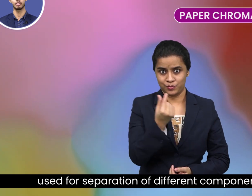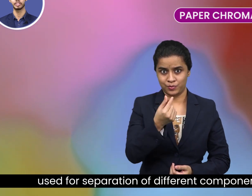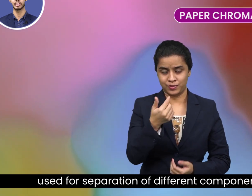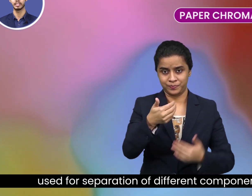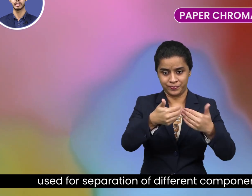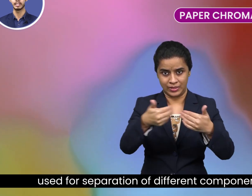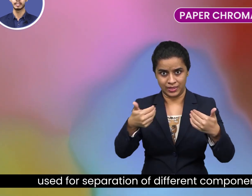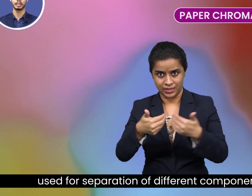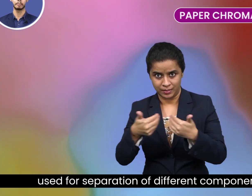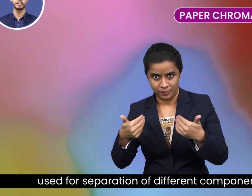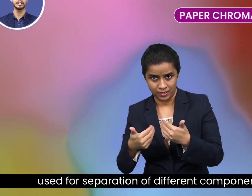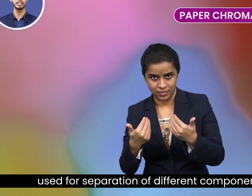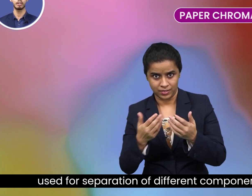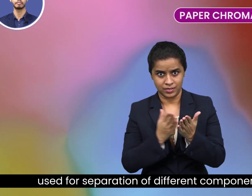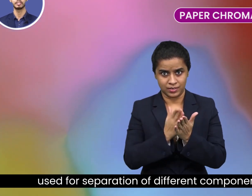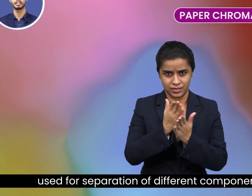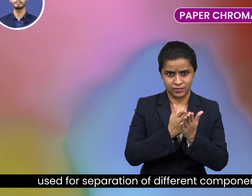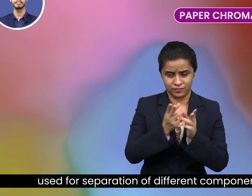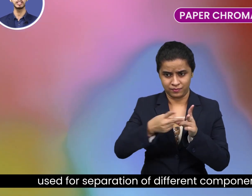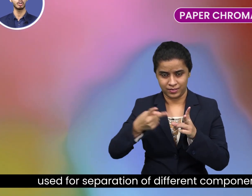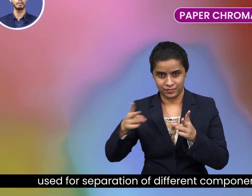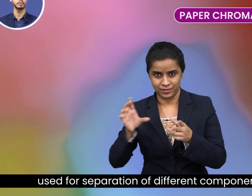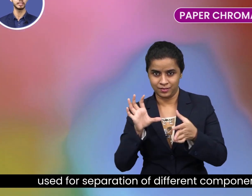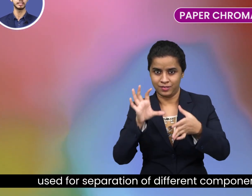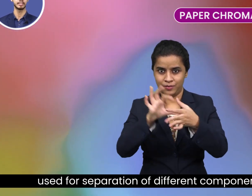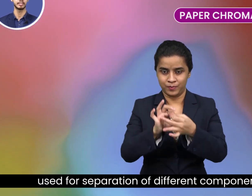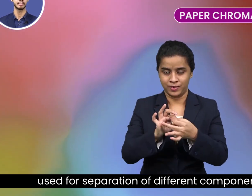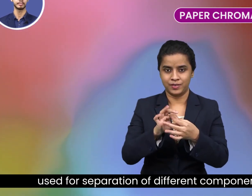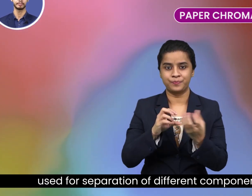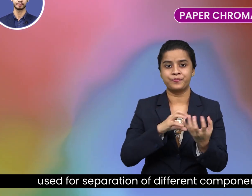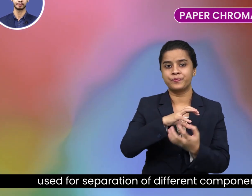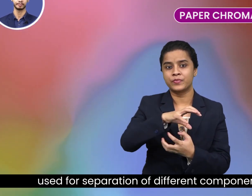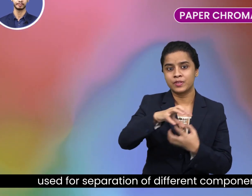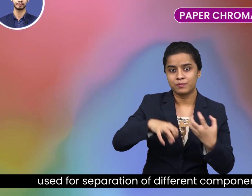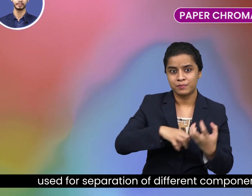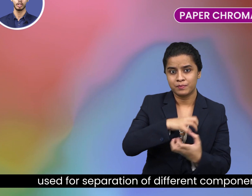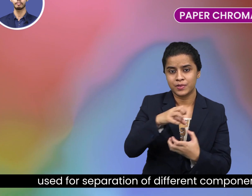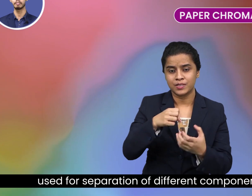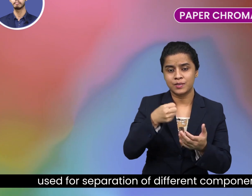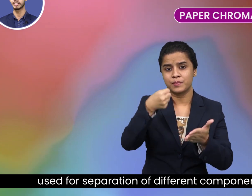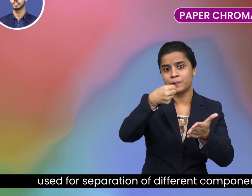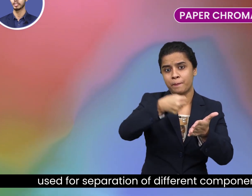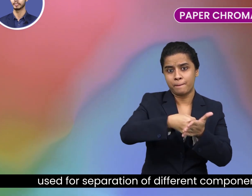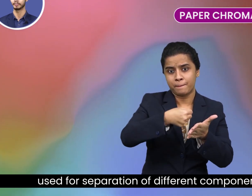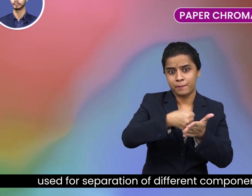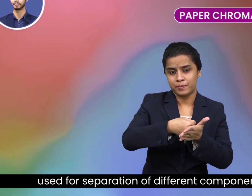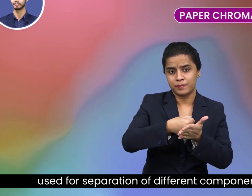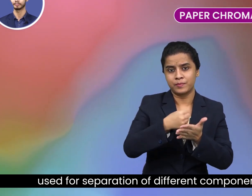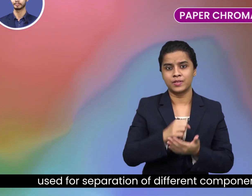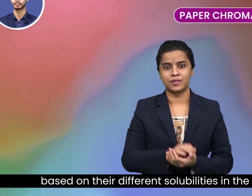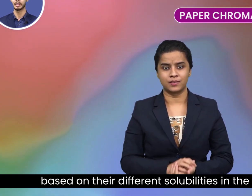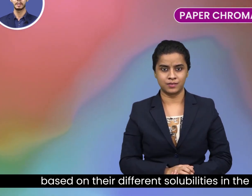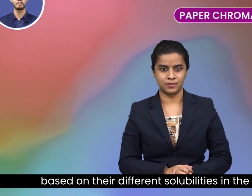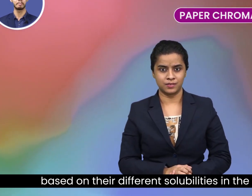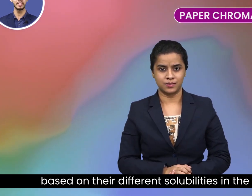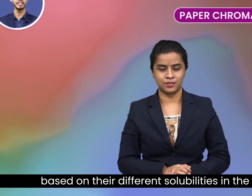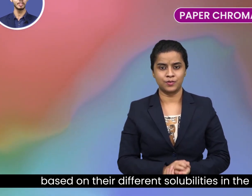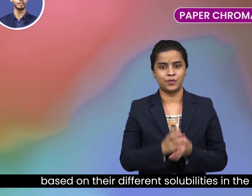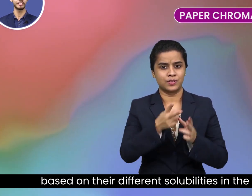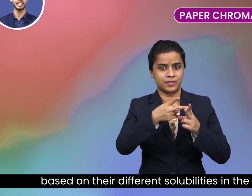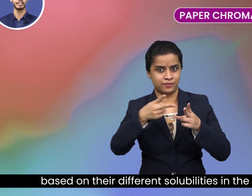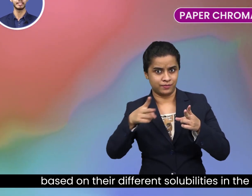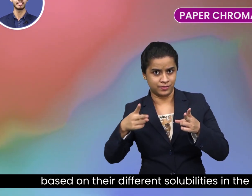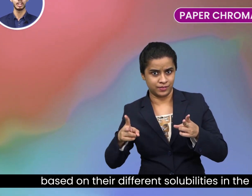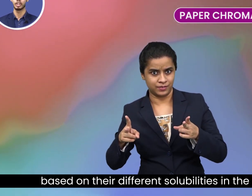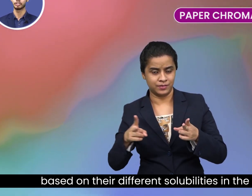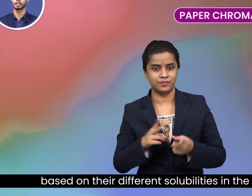used for the separation of different components of a mixture based